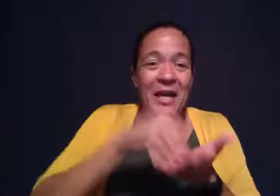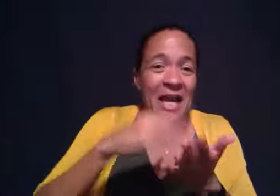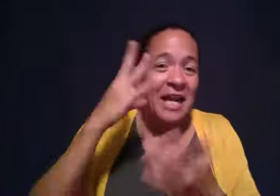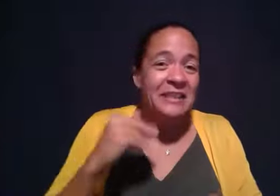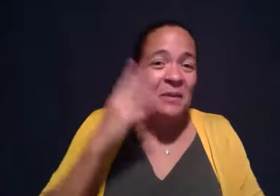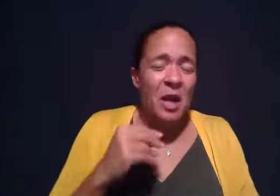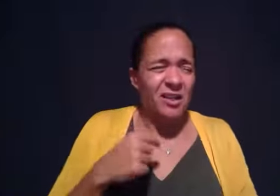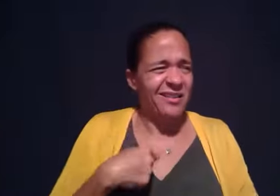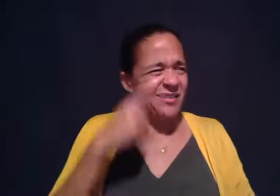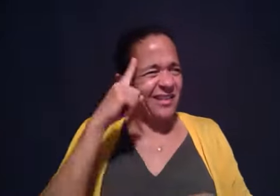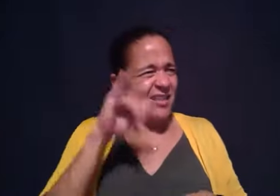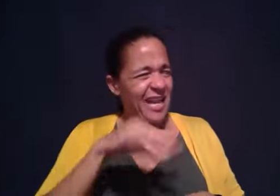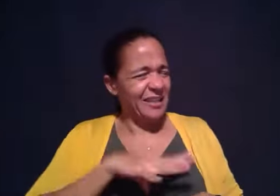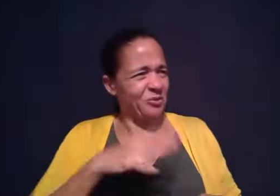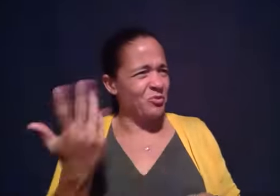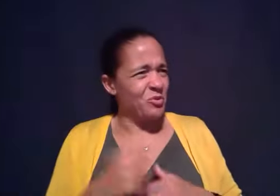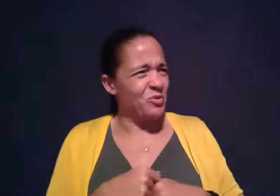I'm having a real bad day, y'all. And